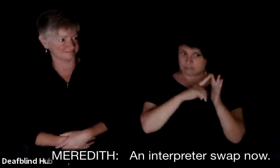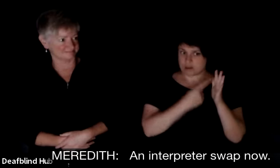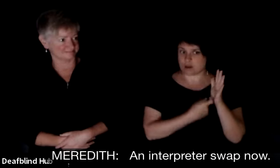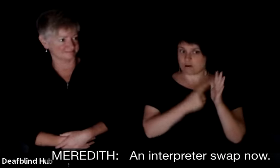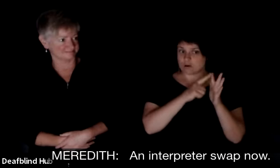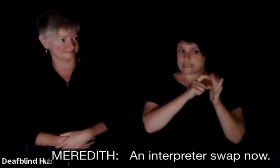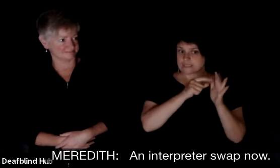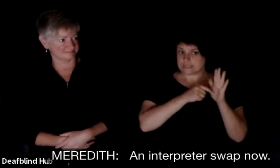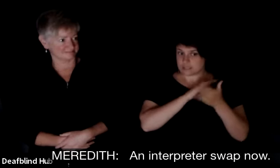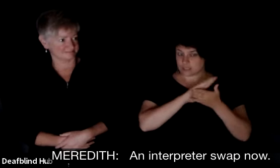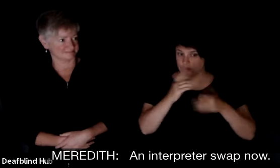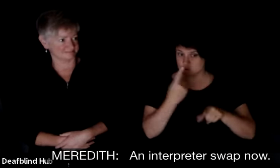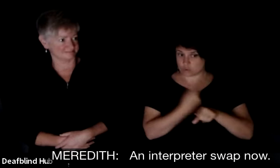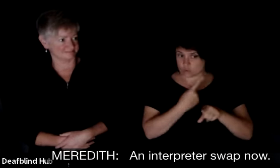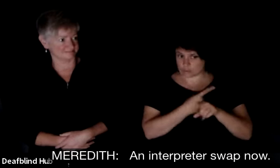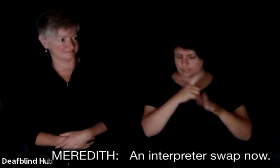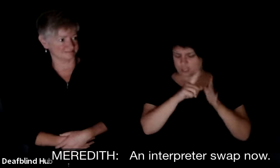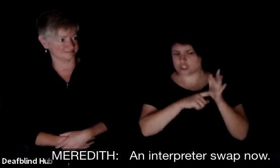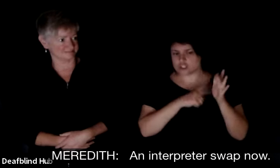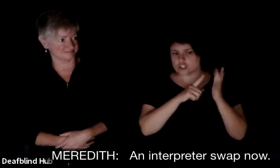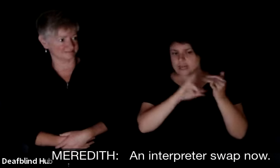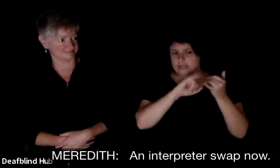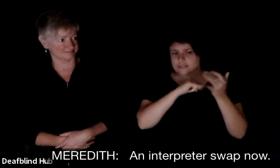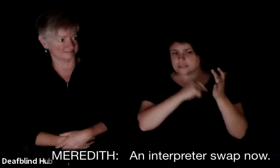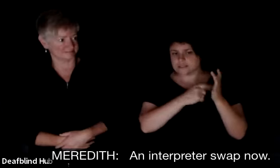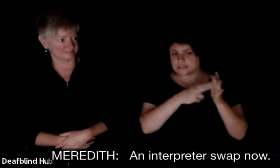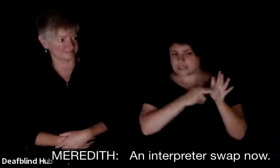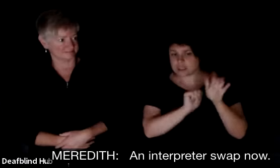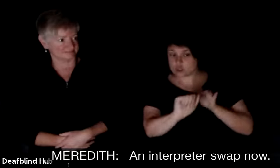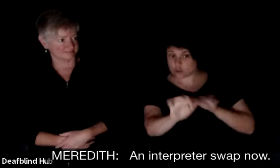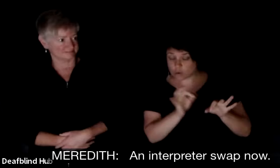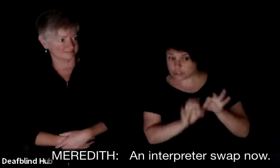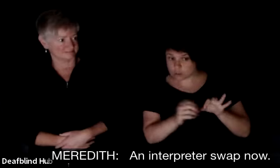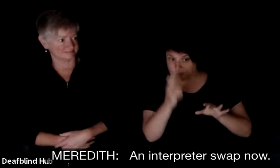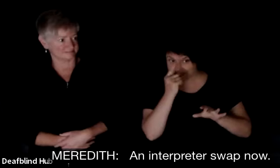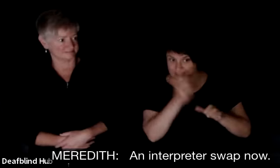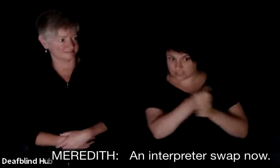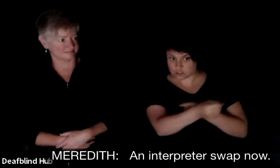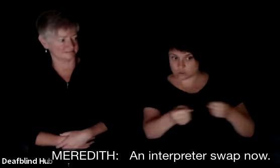the interpreters can swap there and just start to be in sync with the ones here.